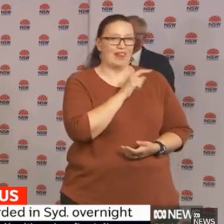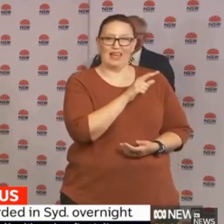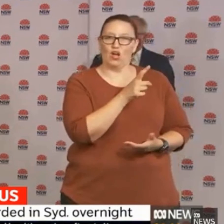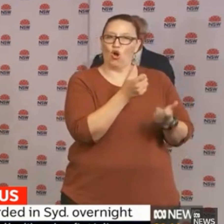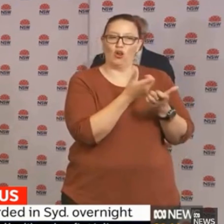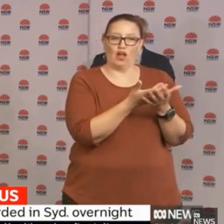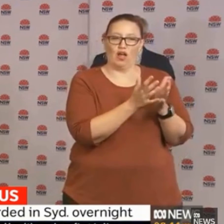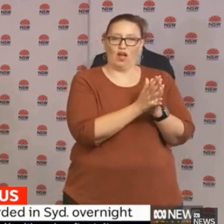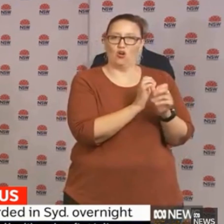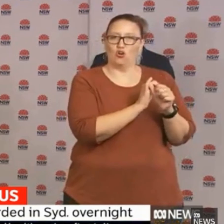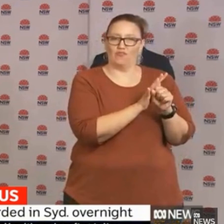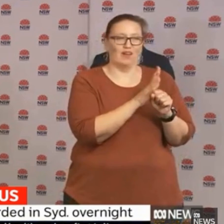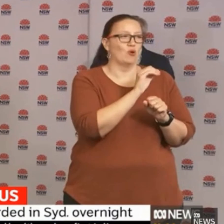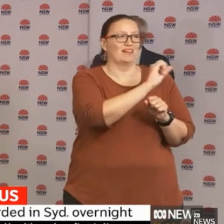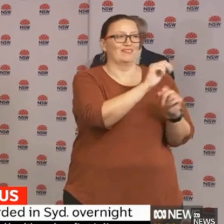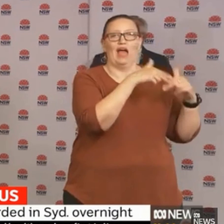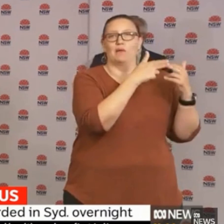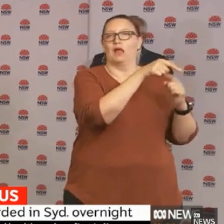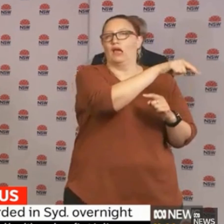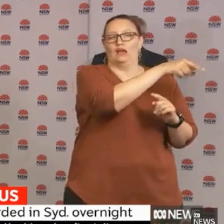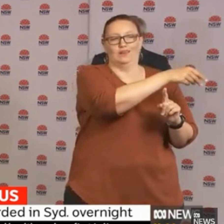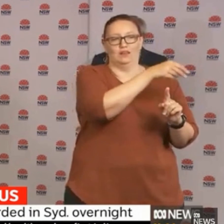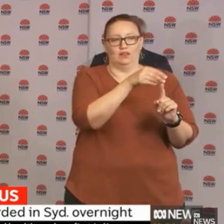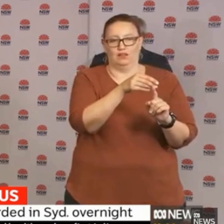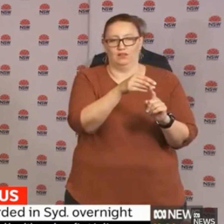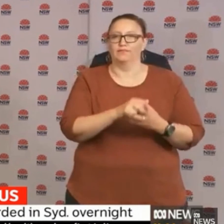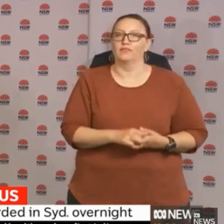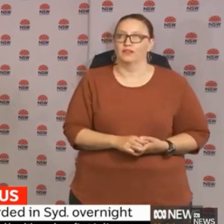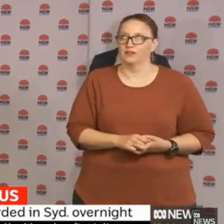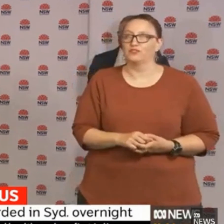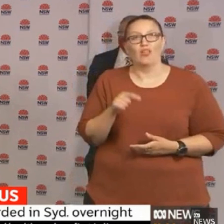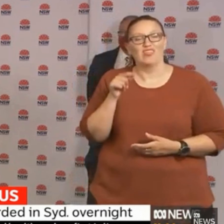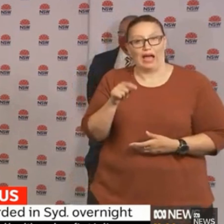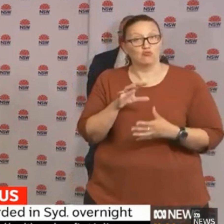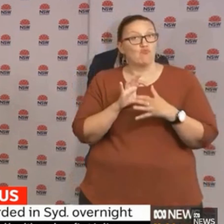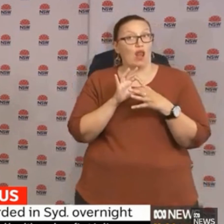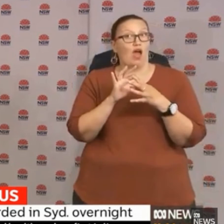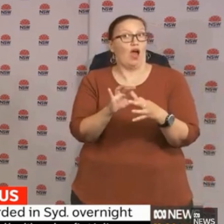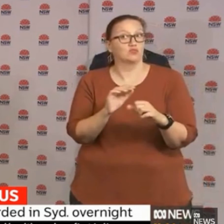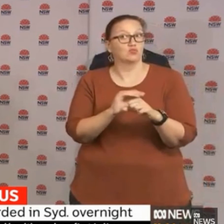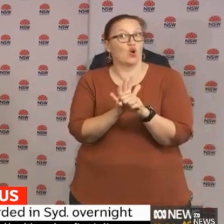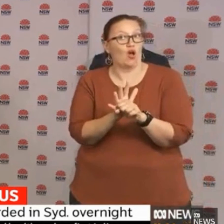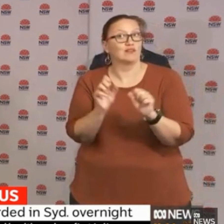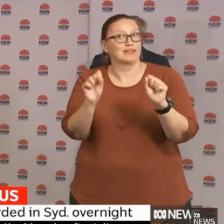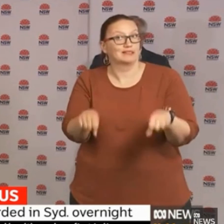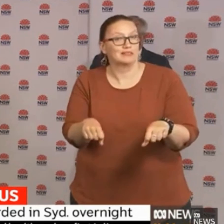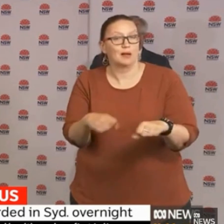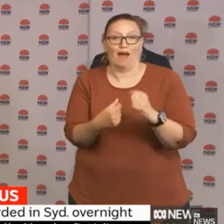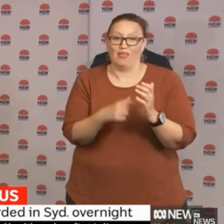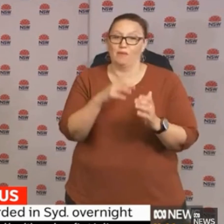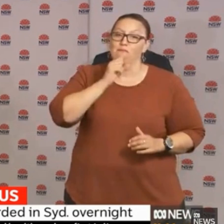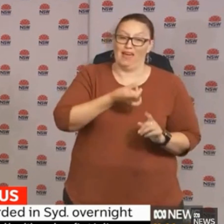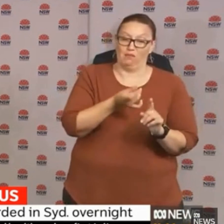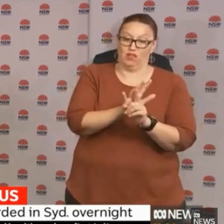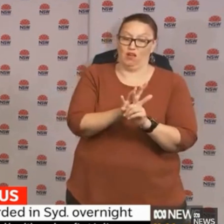COVID, so that's based on the doctors completing a death certificate as to the cause of death, he had recently tested negative and was